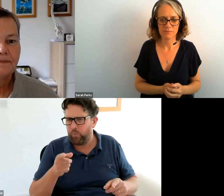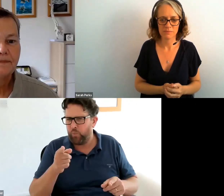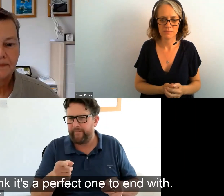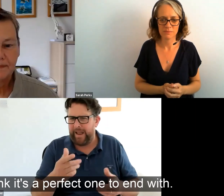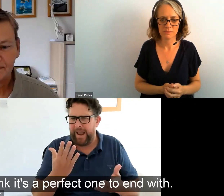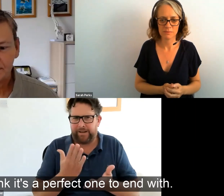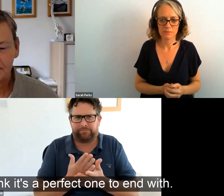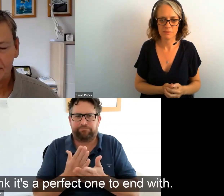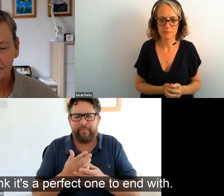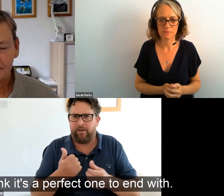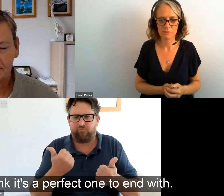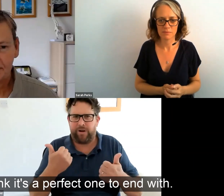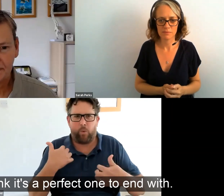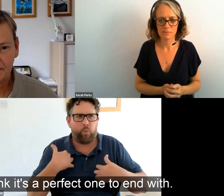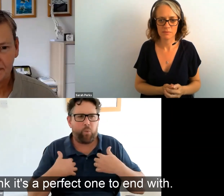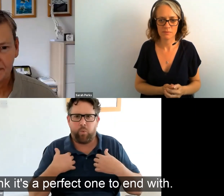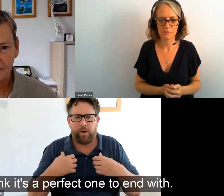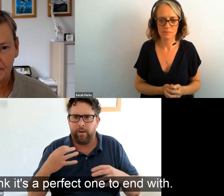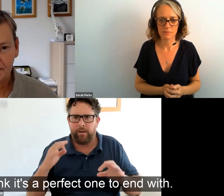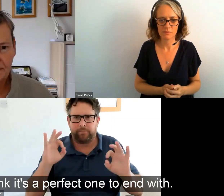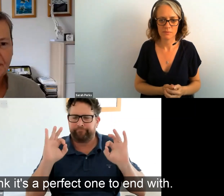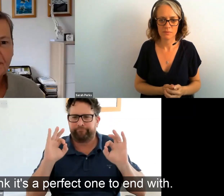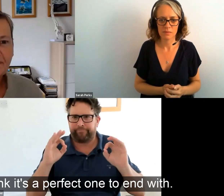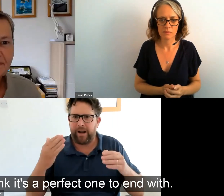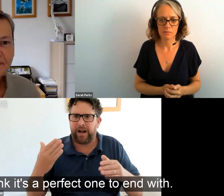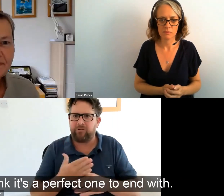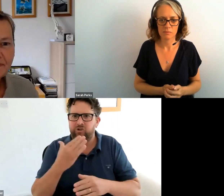And I think it's a perfect one to end with.